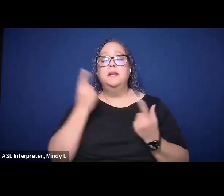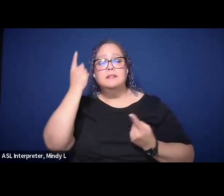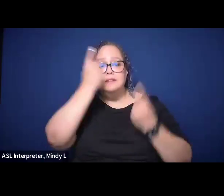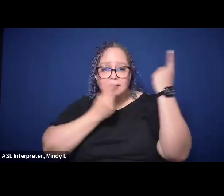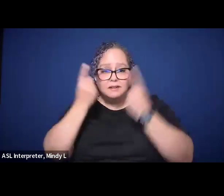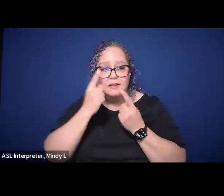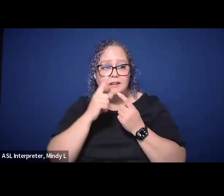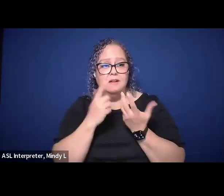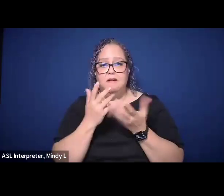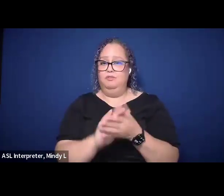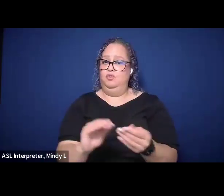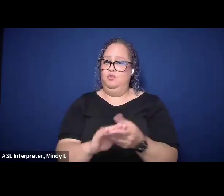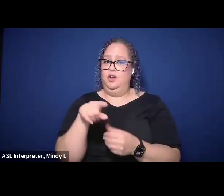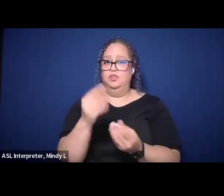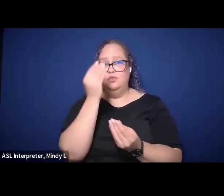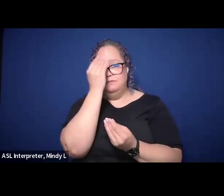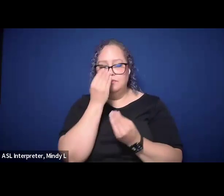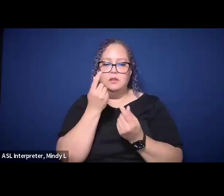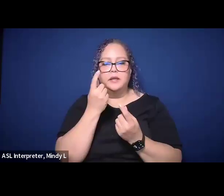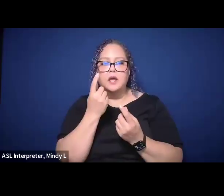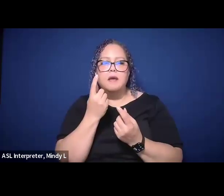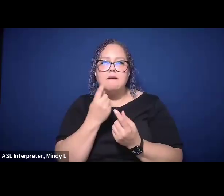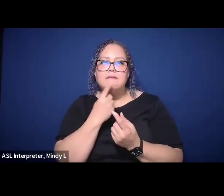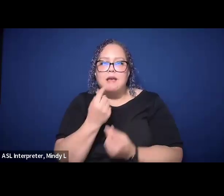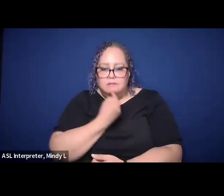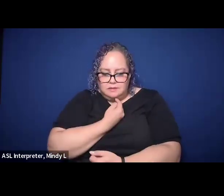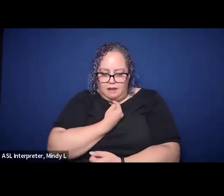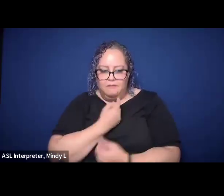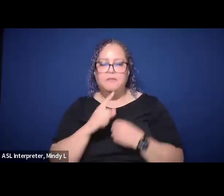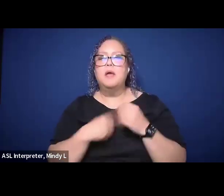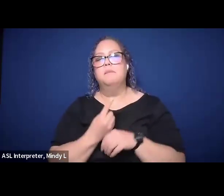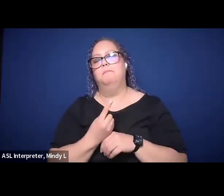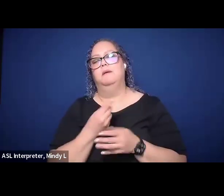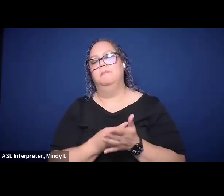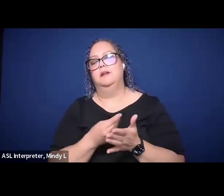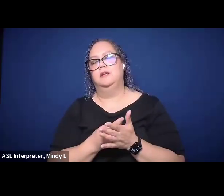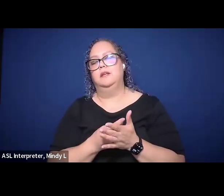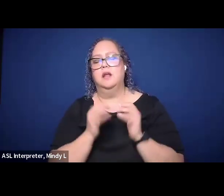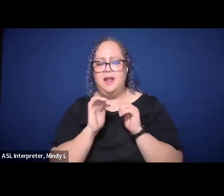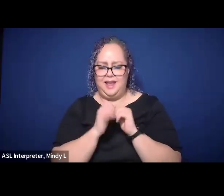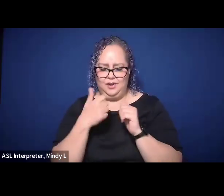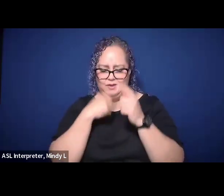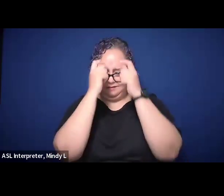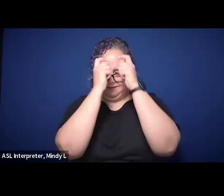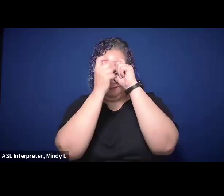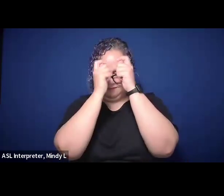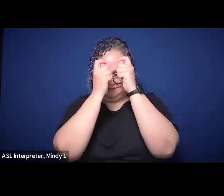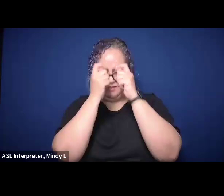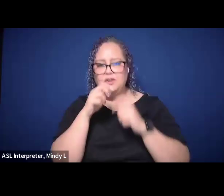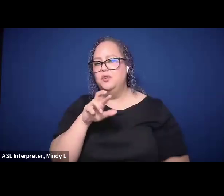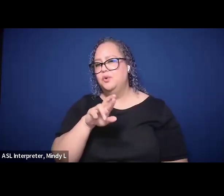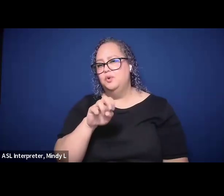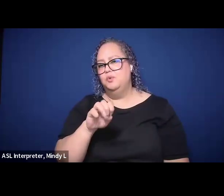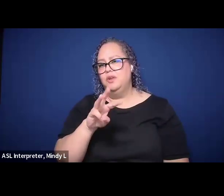money and how you can rewire them. This is something that I did with a money coach and